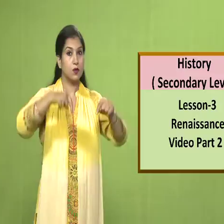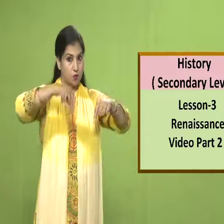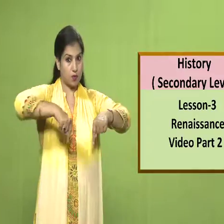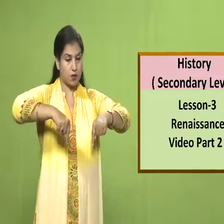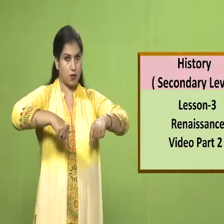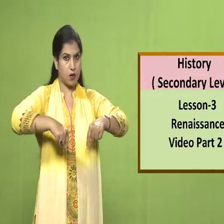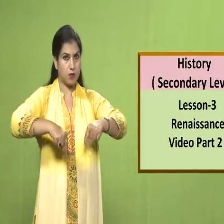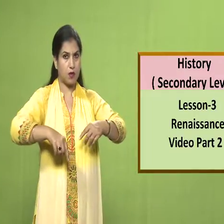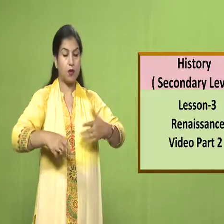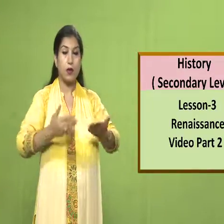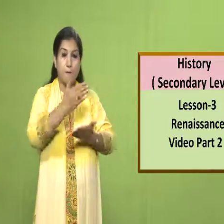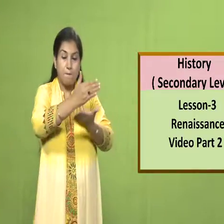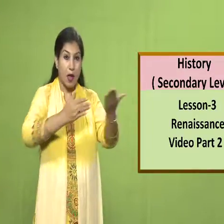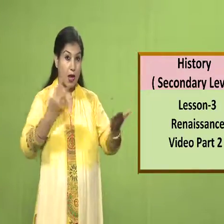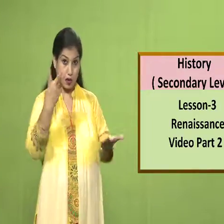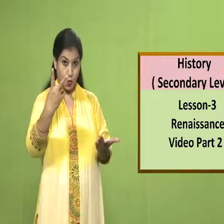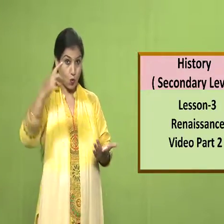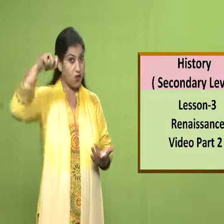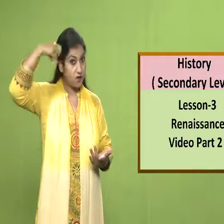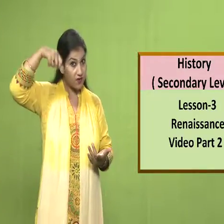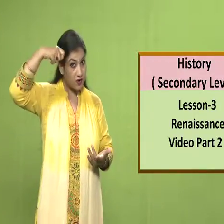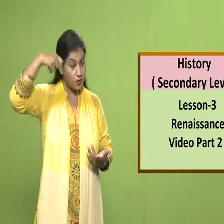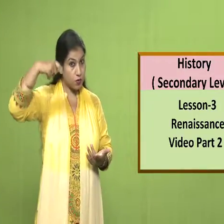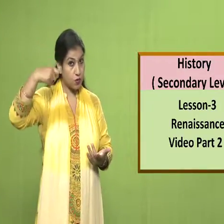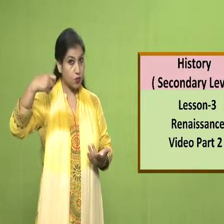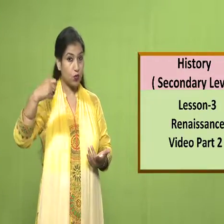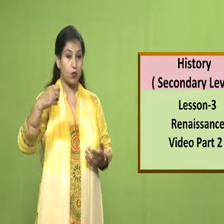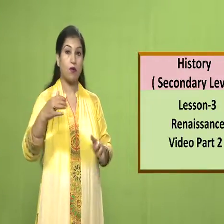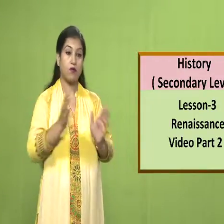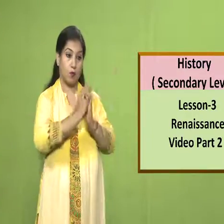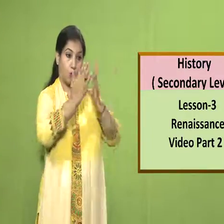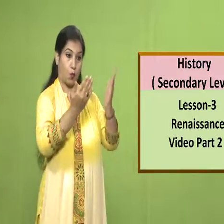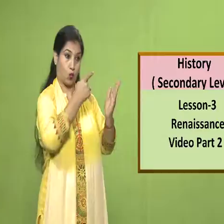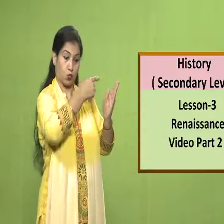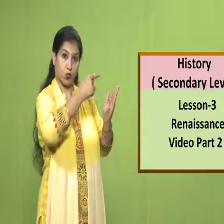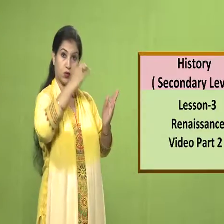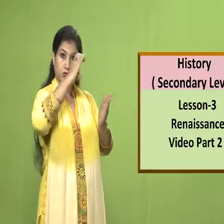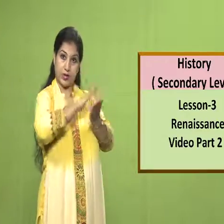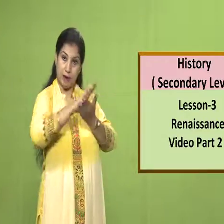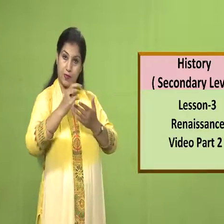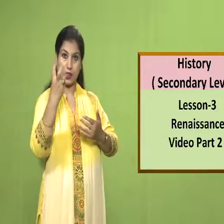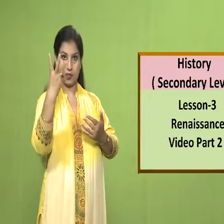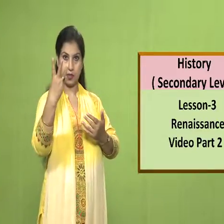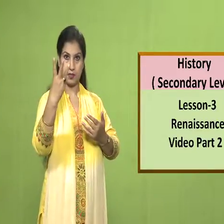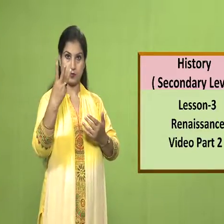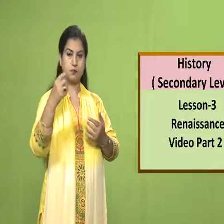Today, as part 2 of chapter 3, we will discuss the topic Renaissance.